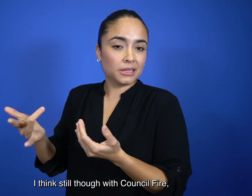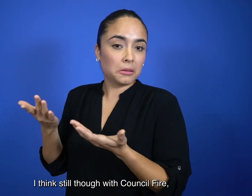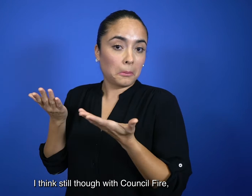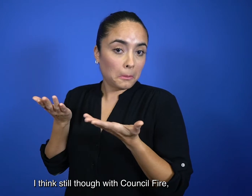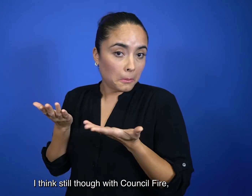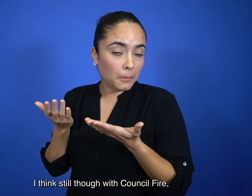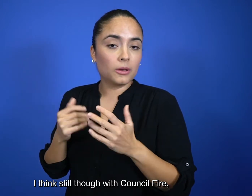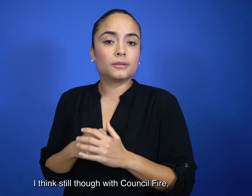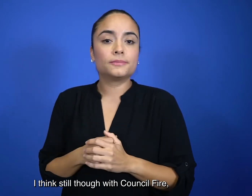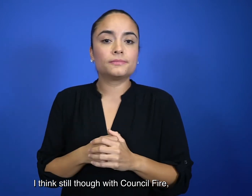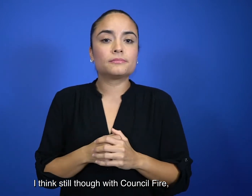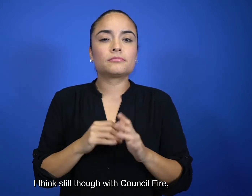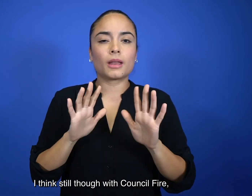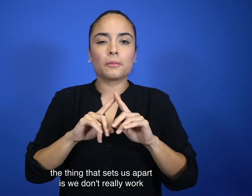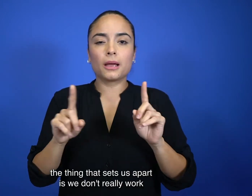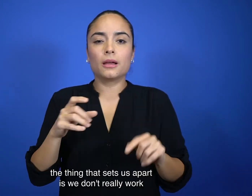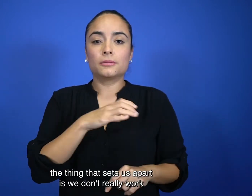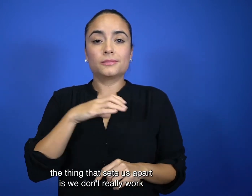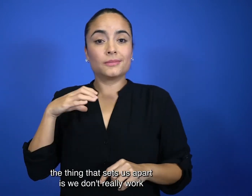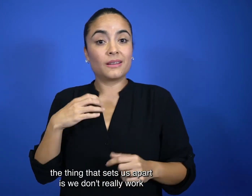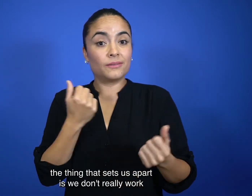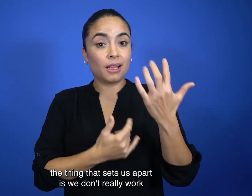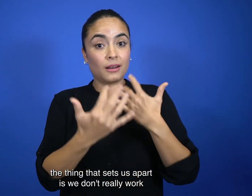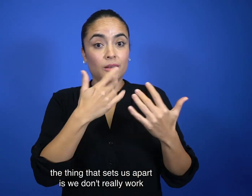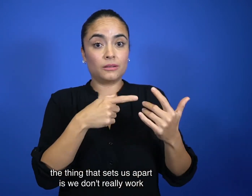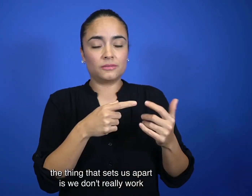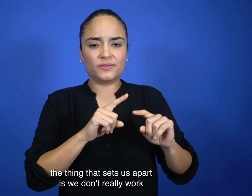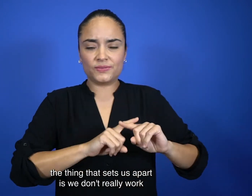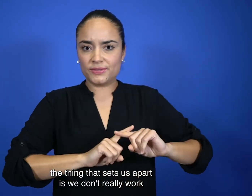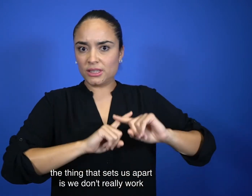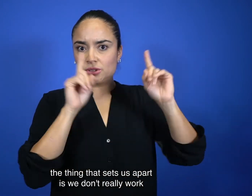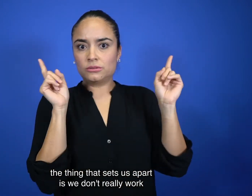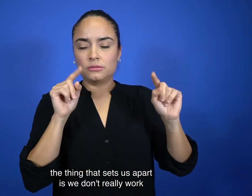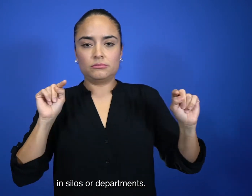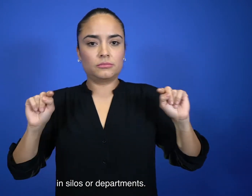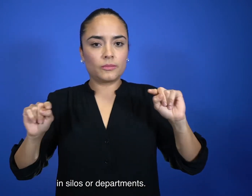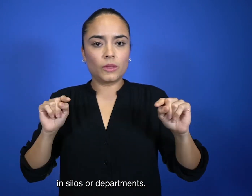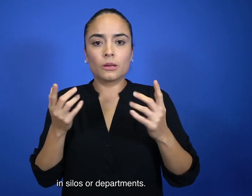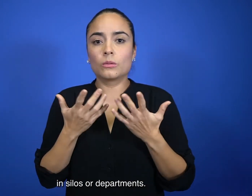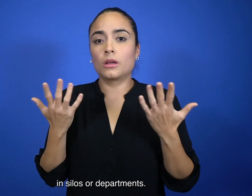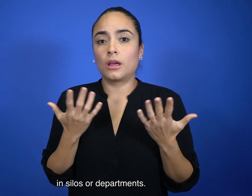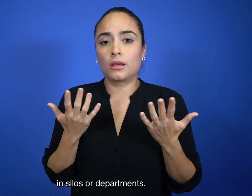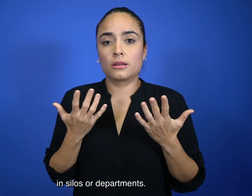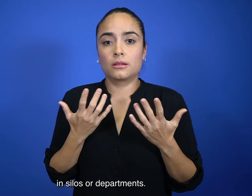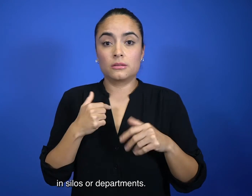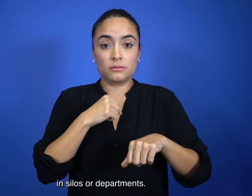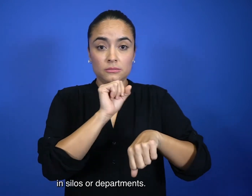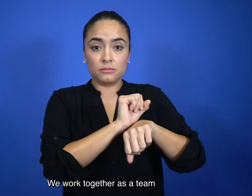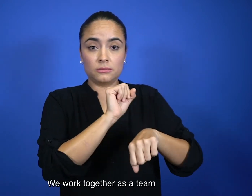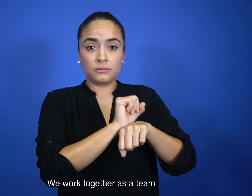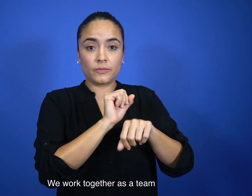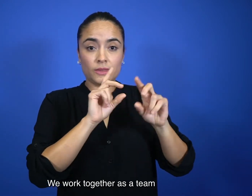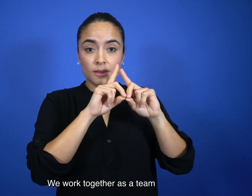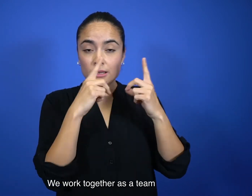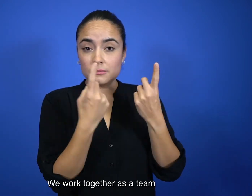though with Council Fire, the thing that sets us apart is we don't really work in silos or departments. We work together as a